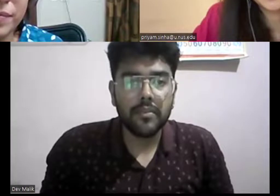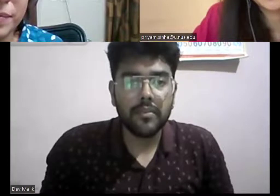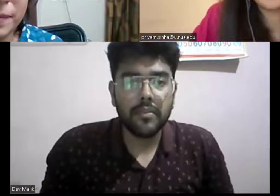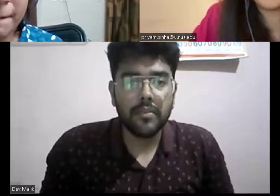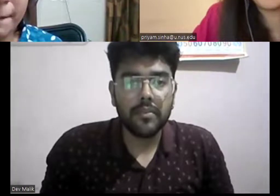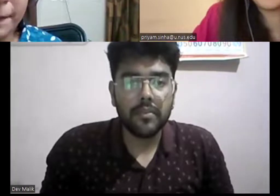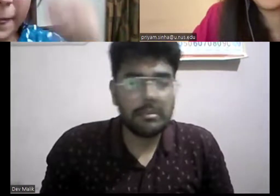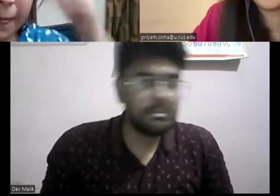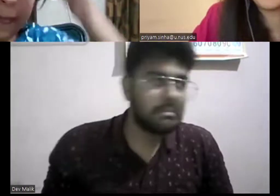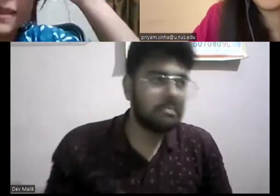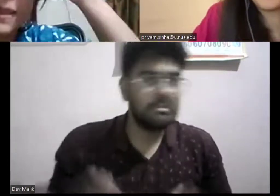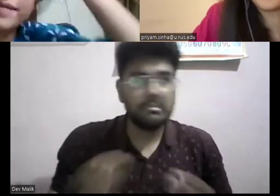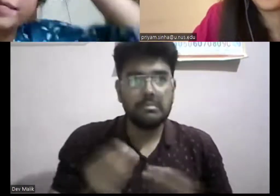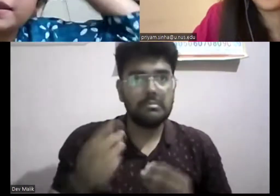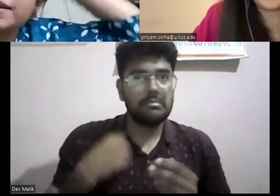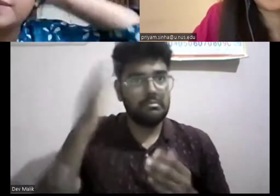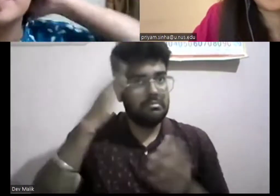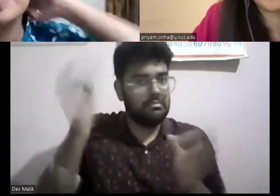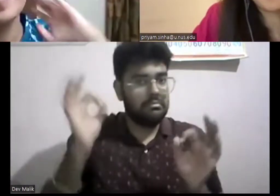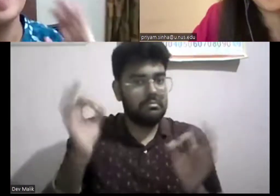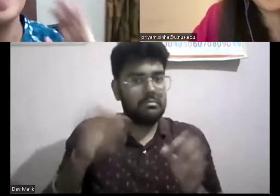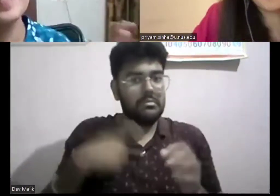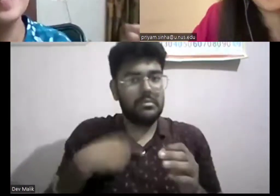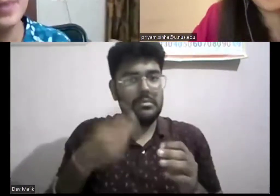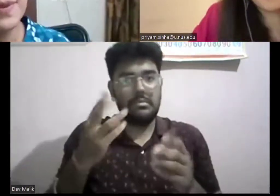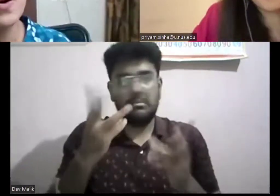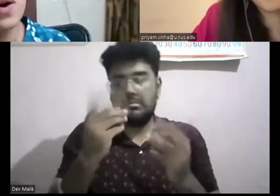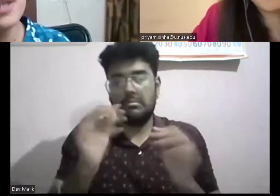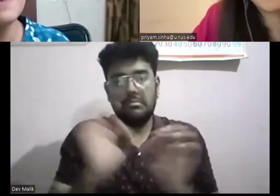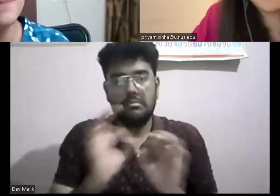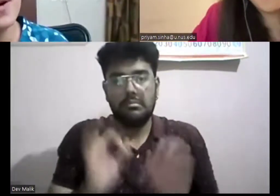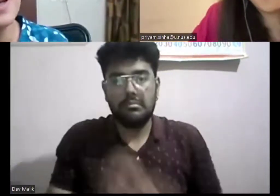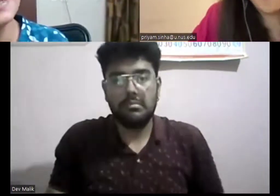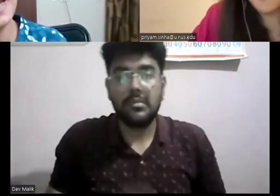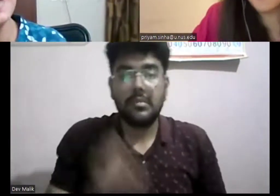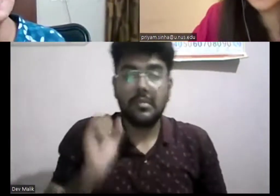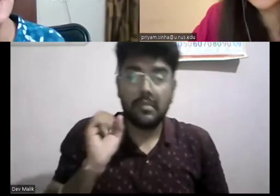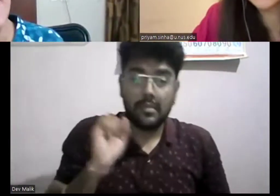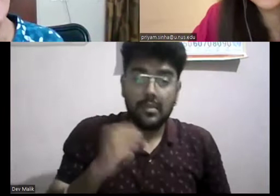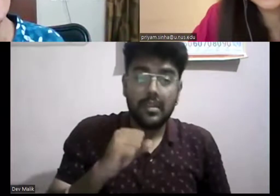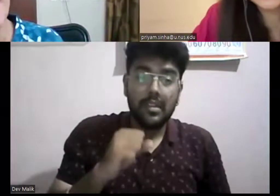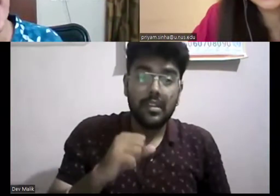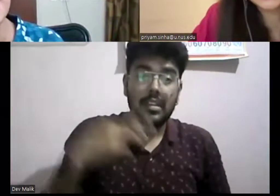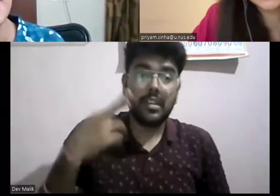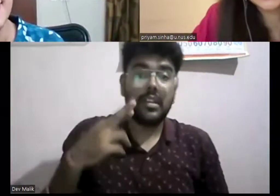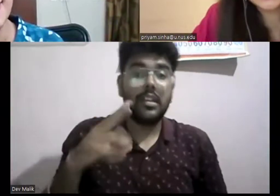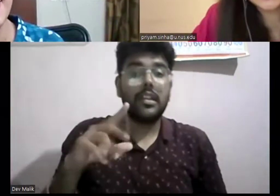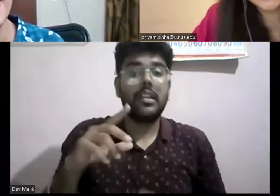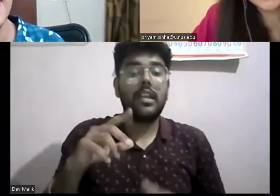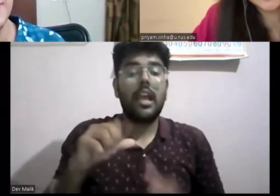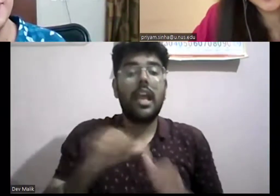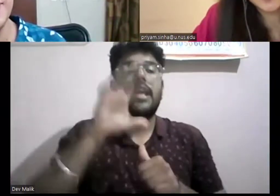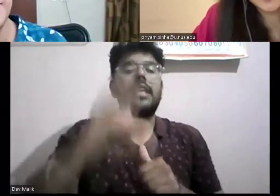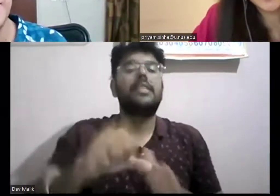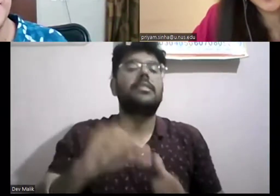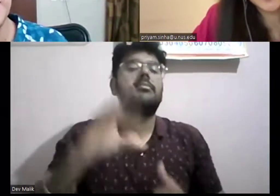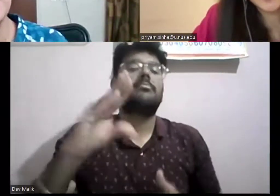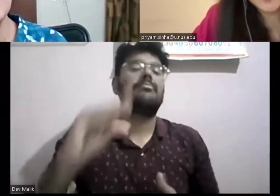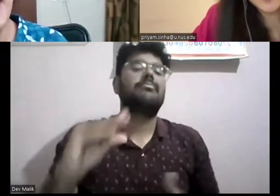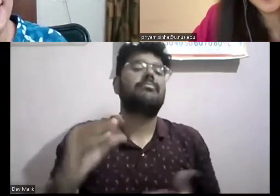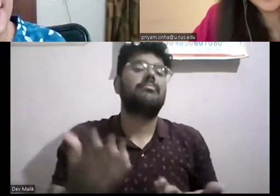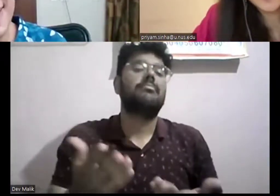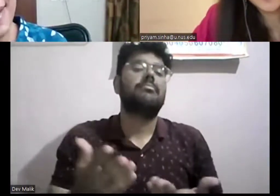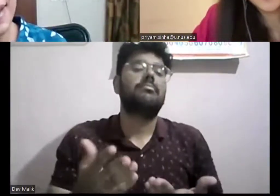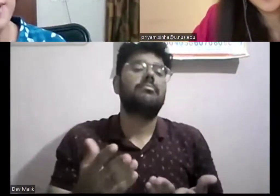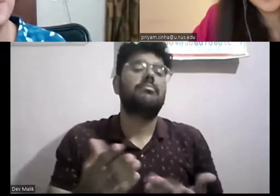Like, I don't know. It's quite unlikely. We don't see a lot. Because Yeah, there is lack of access. exactly.